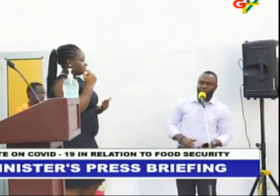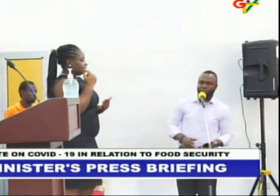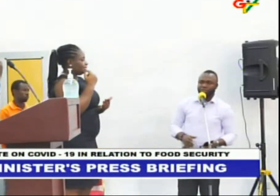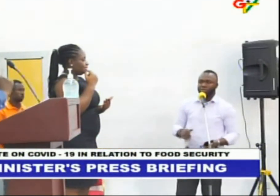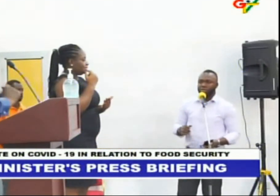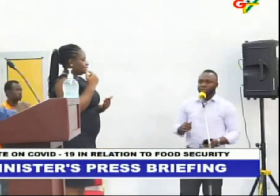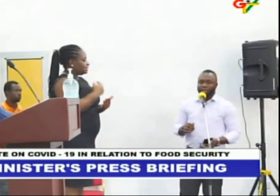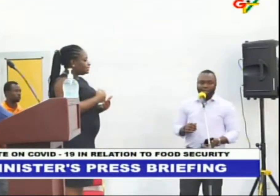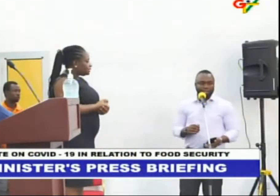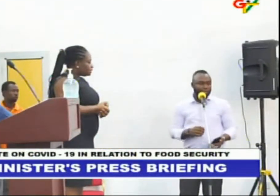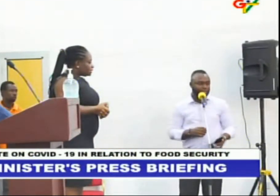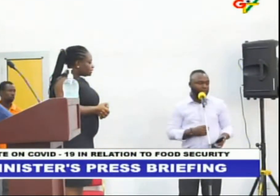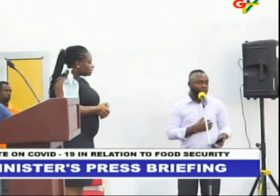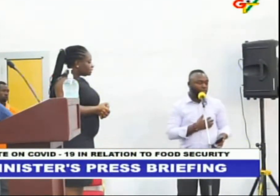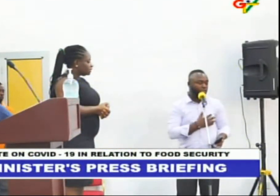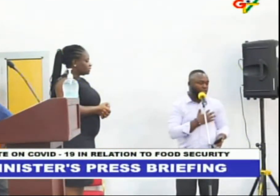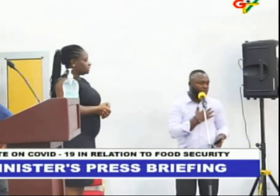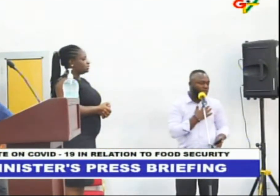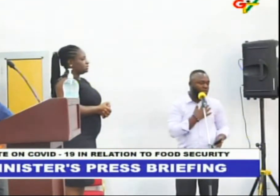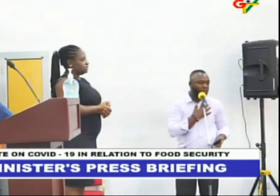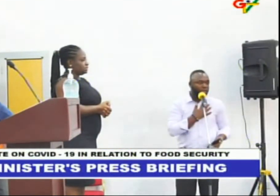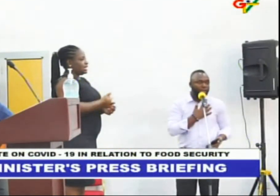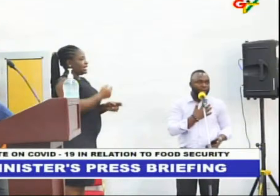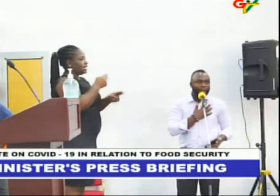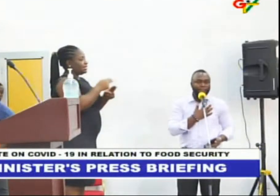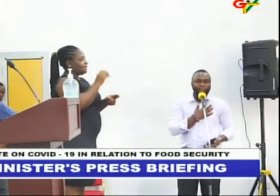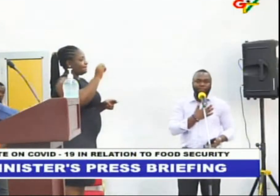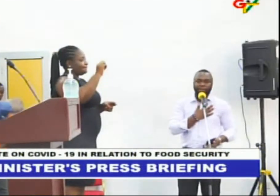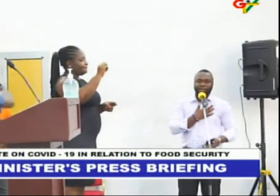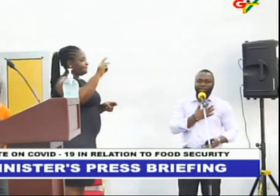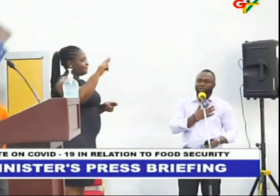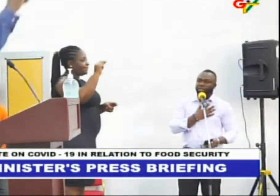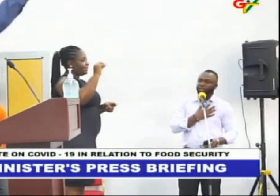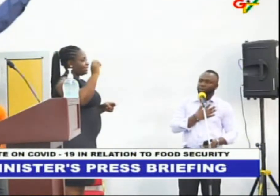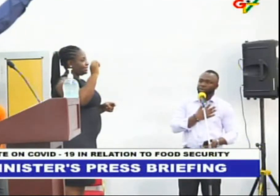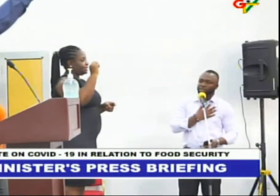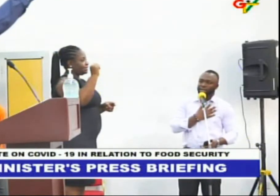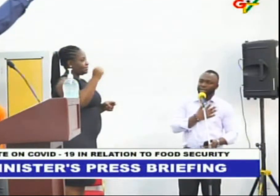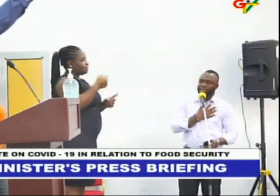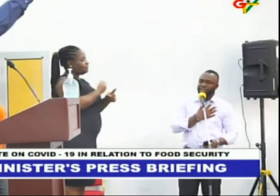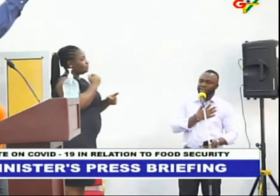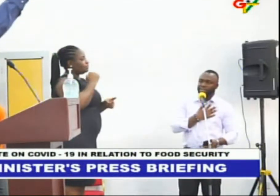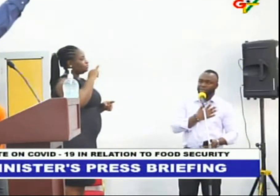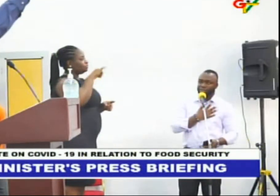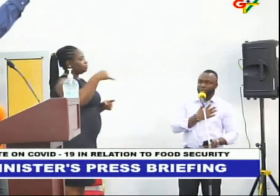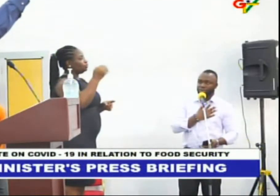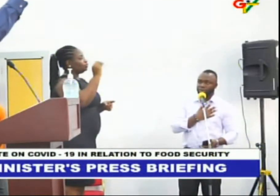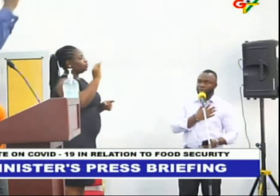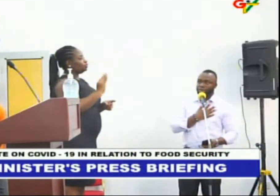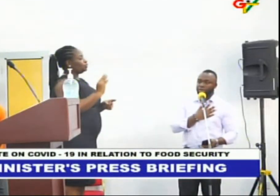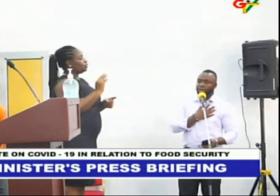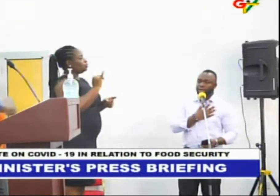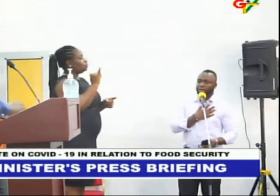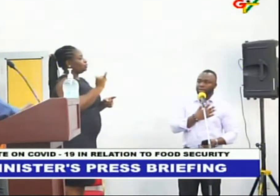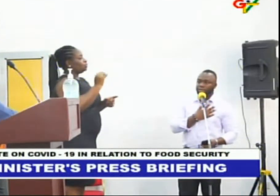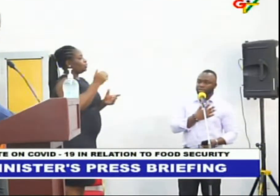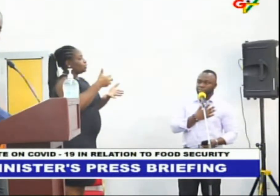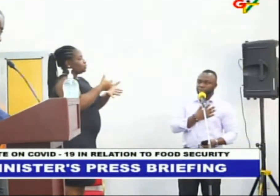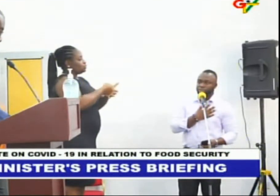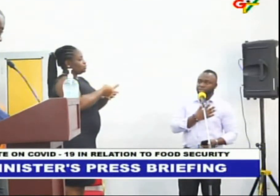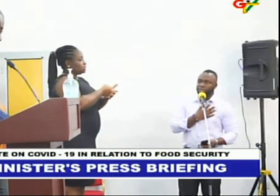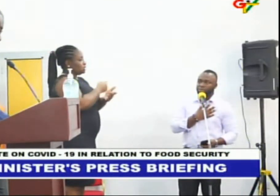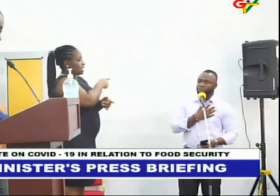Journeys. Ernest from Journeys. My colleague who was at Kantamanto this